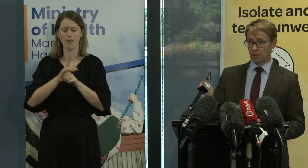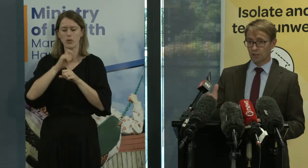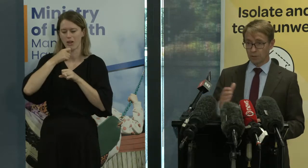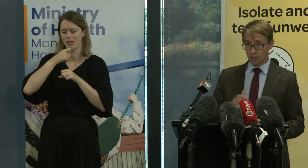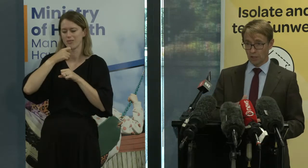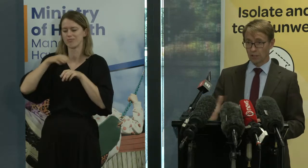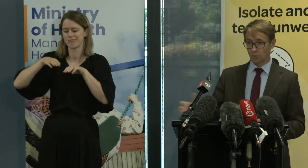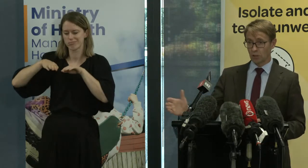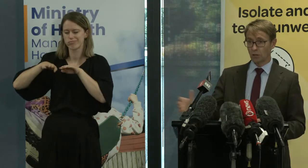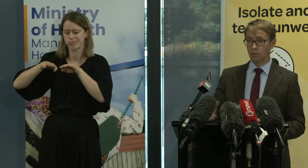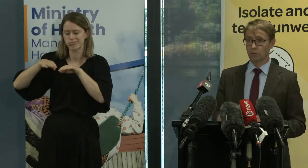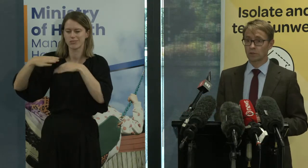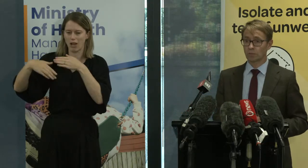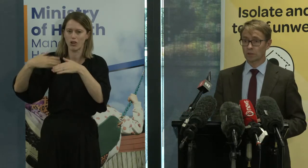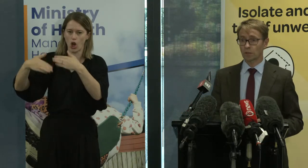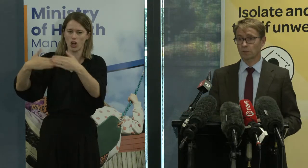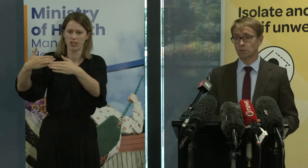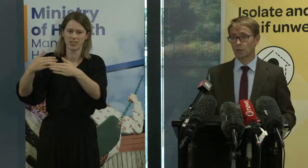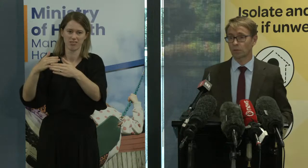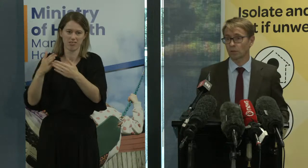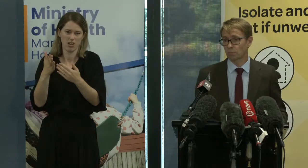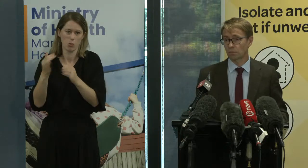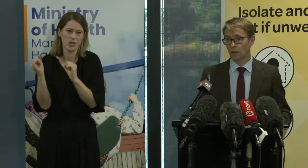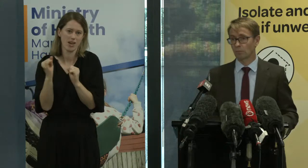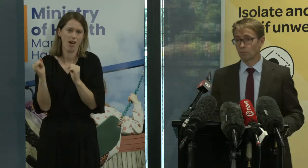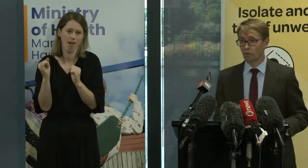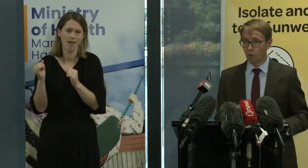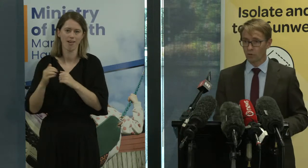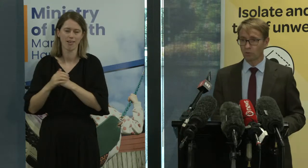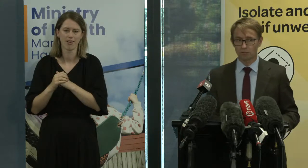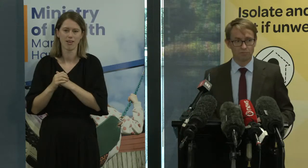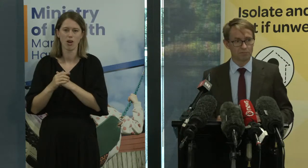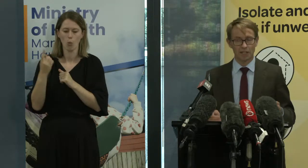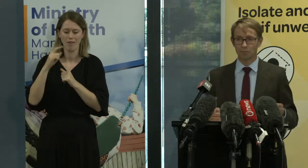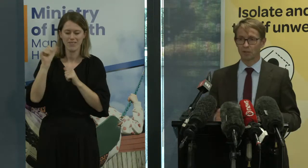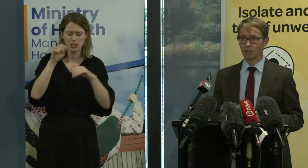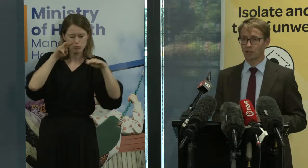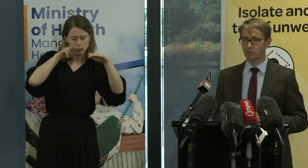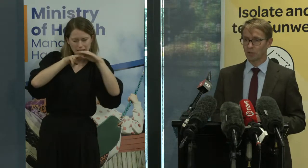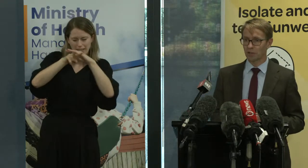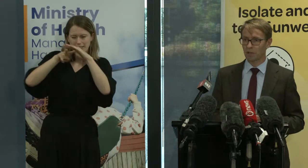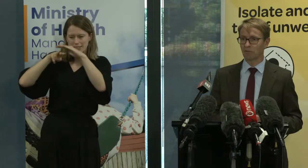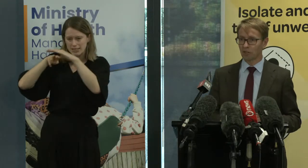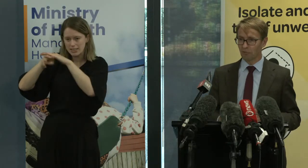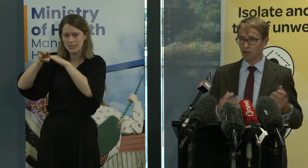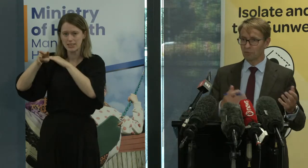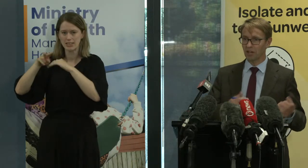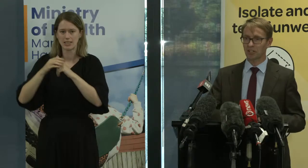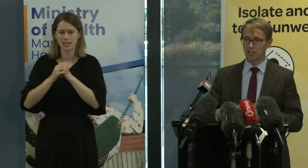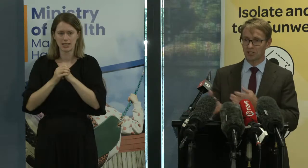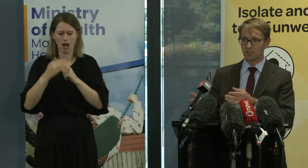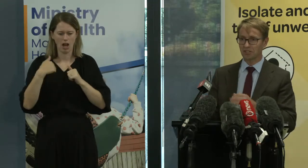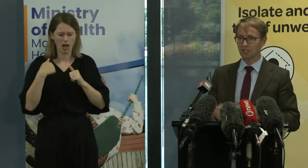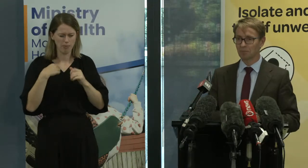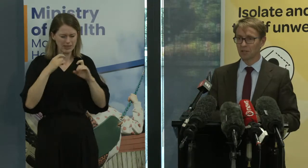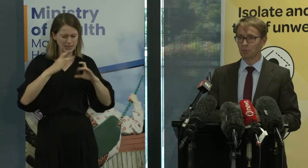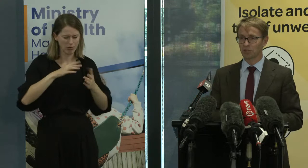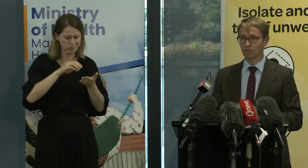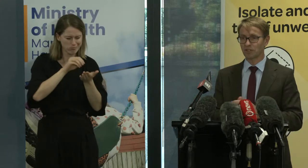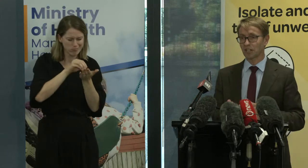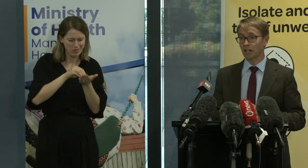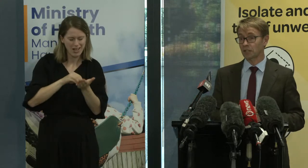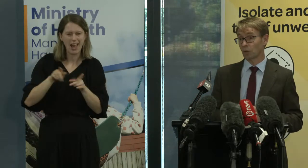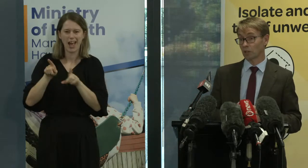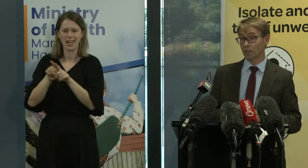level of cases, particularly as we go through into winter. So we've modelled, and that includes my back-of-the-envelope calculations and some